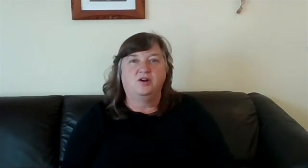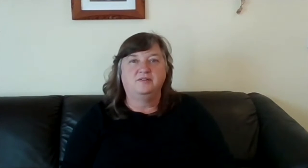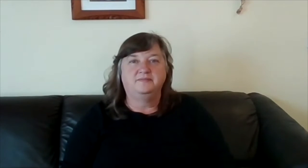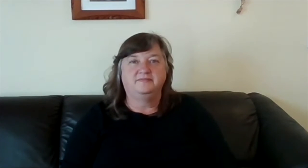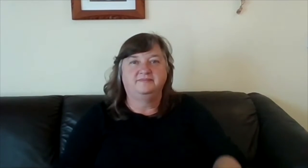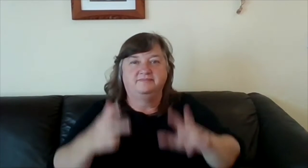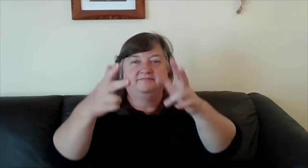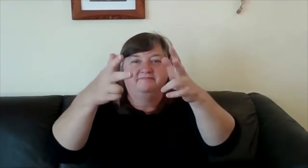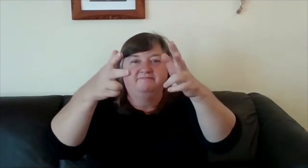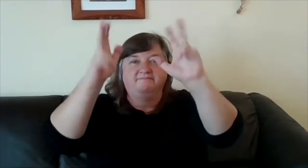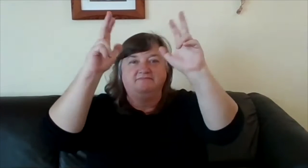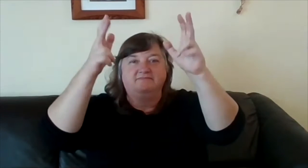Basketball.